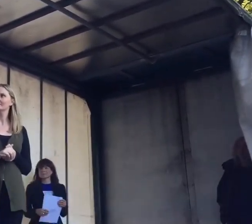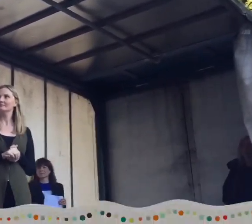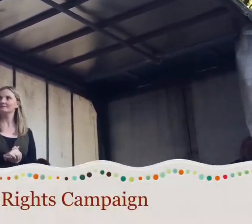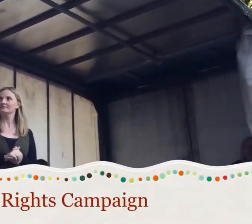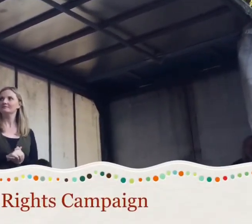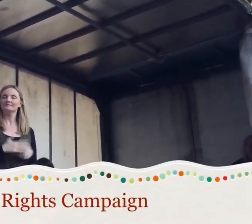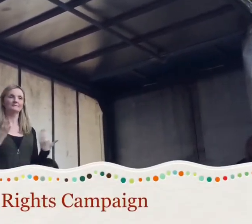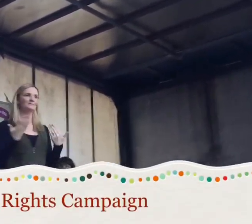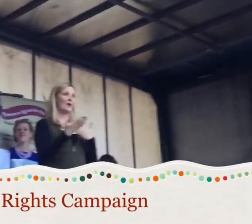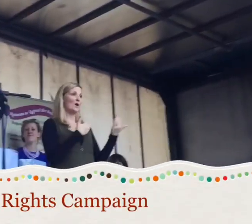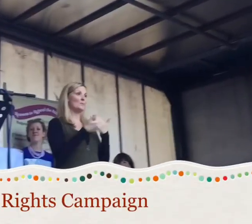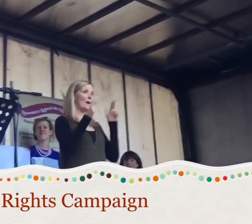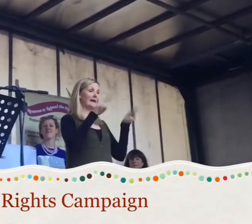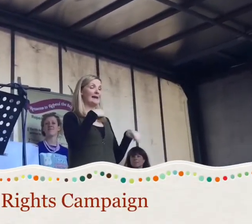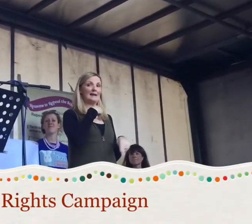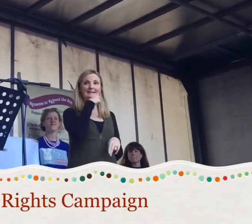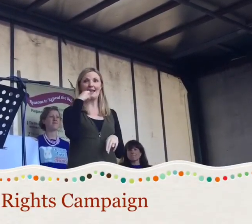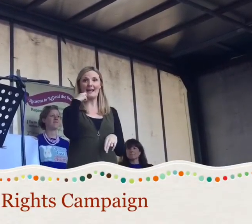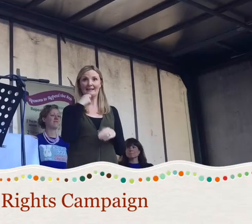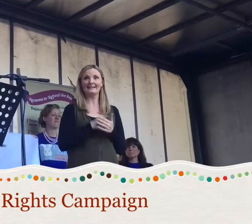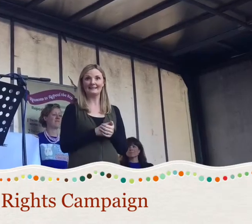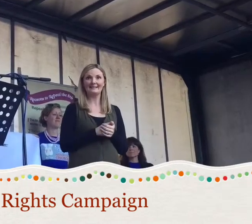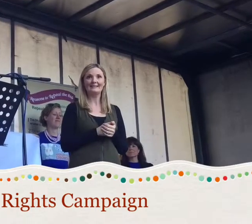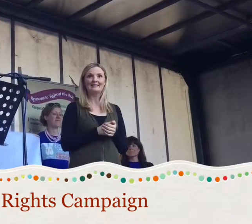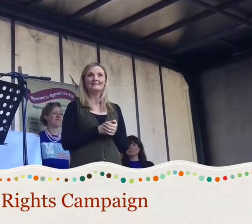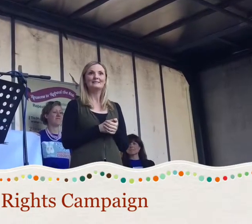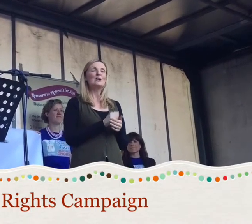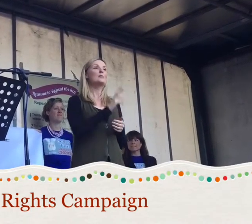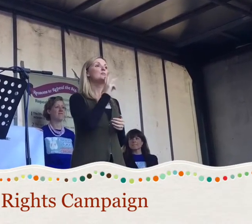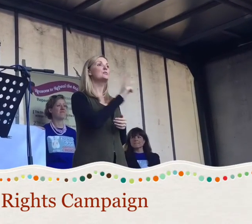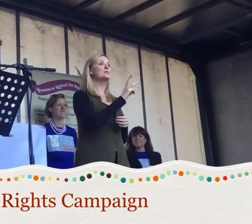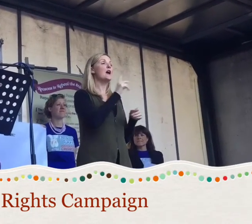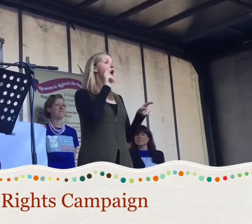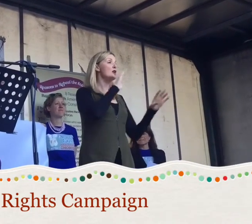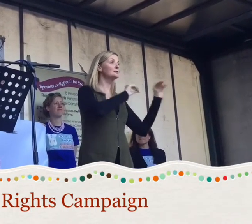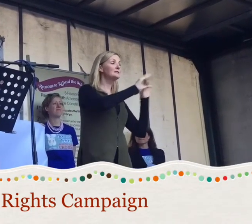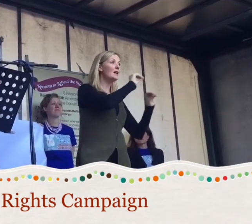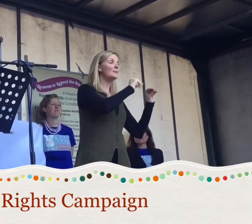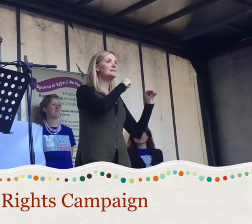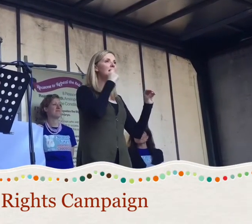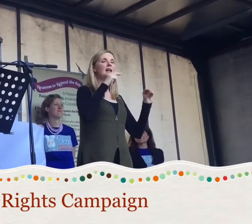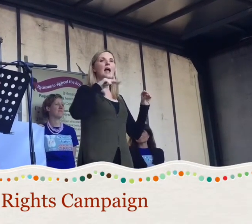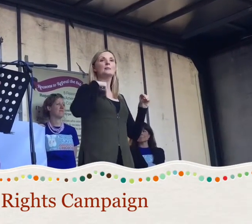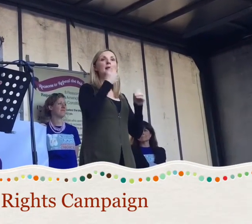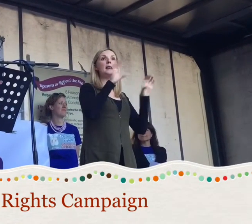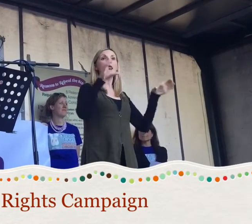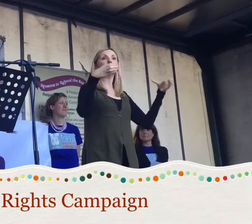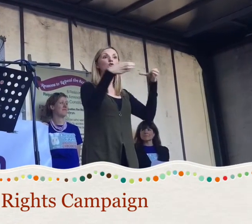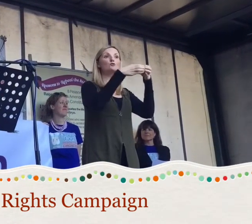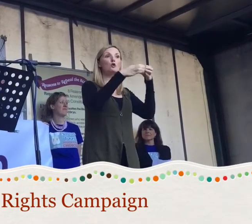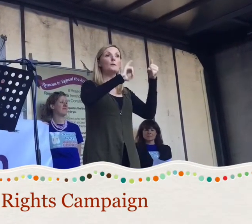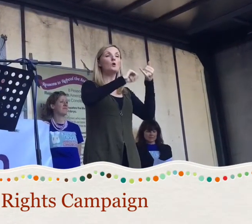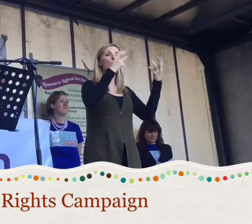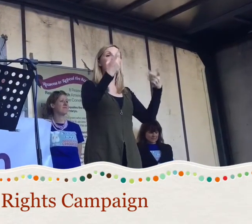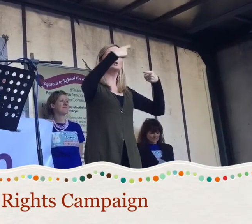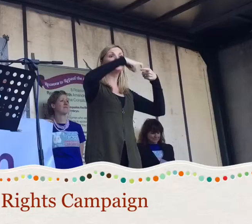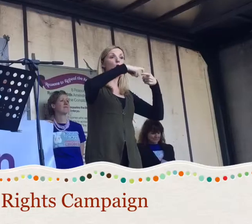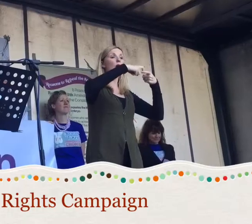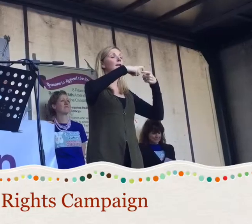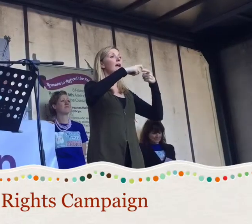What can I say? When the word on the street that the next group clamouring to join the repeal the